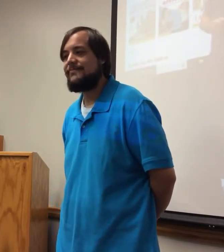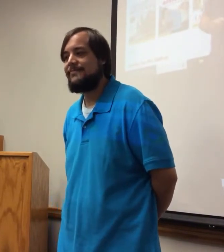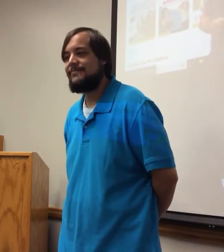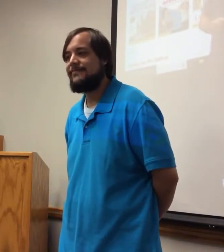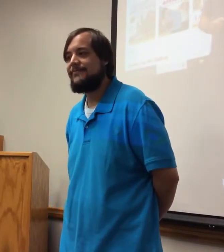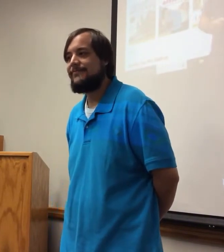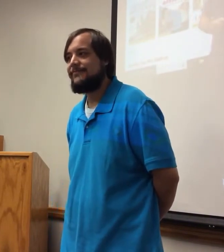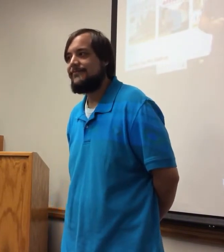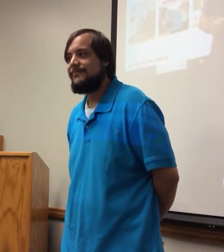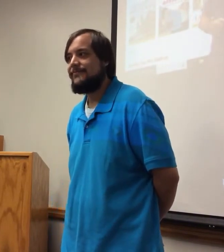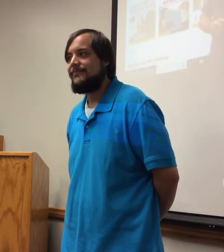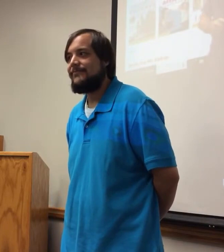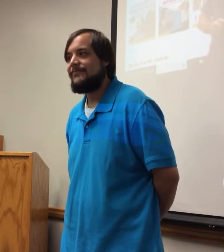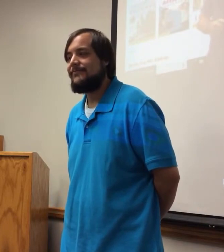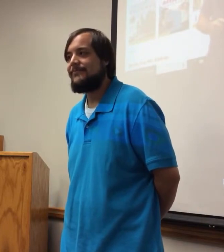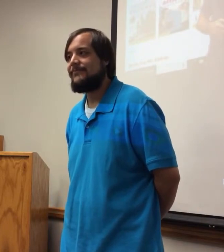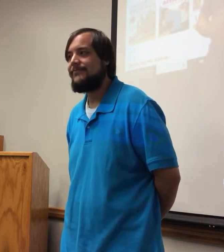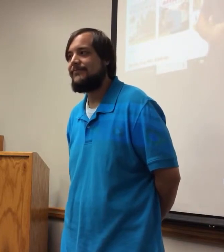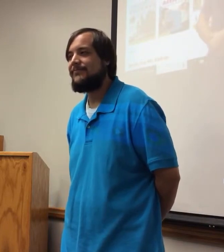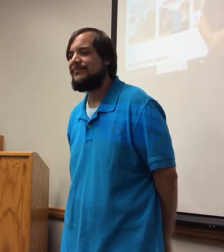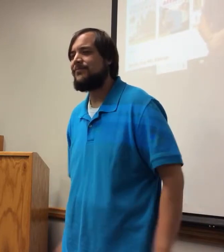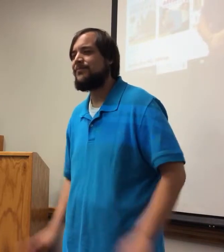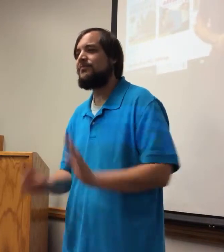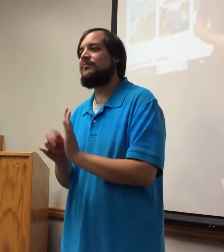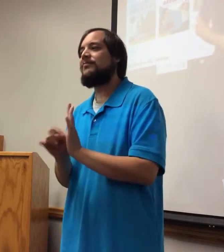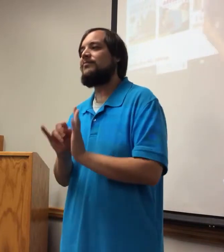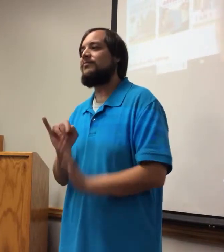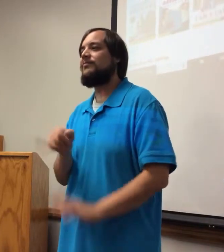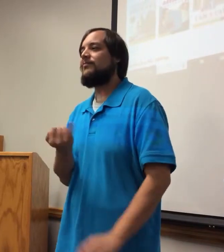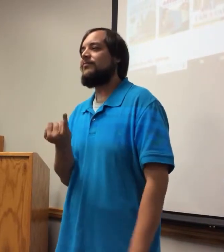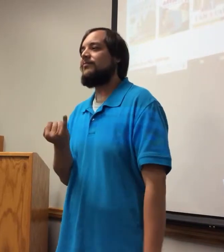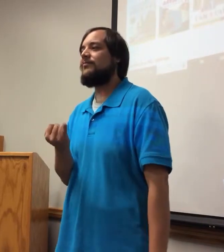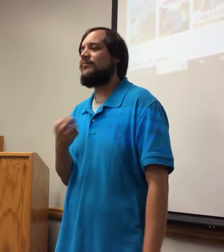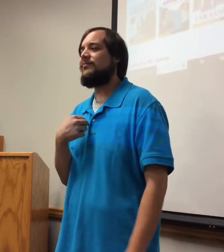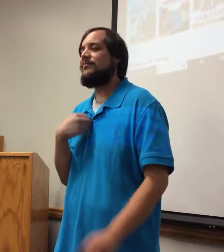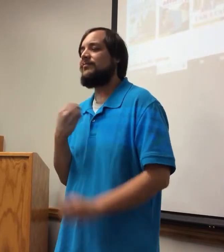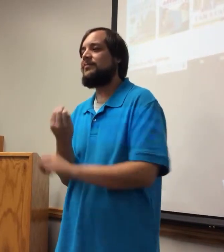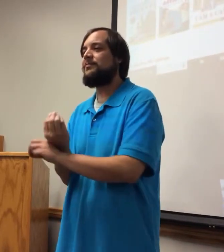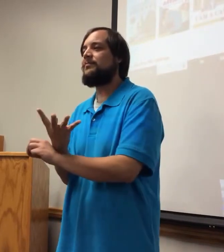Just a minute, Joan. Let me put this on speaker, okay?